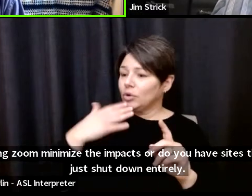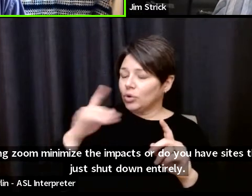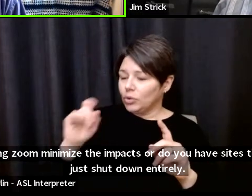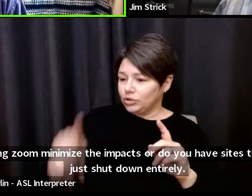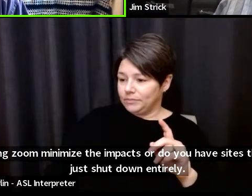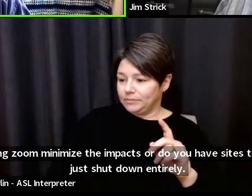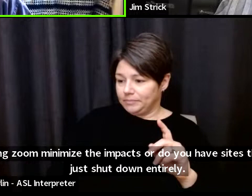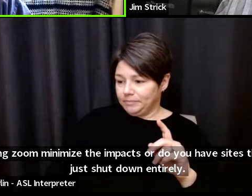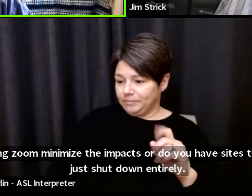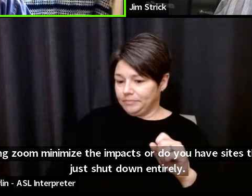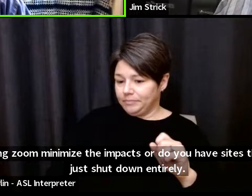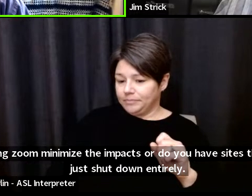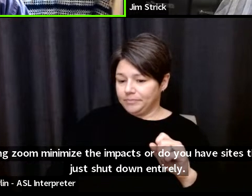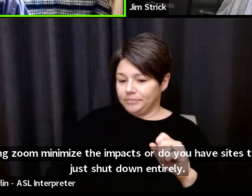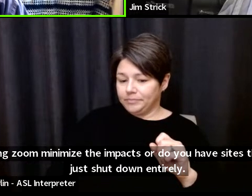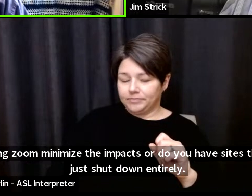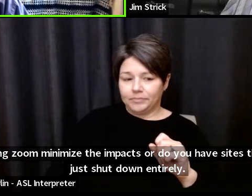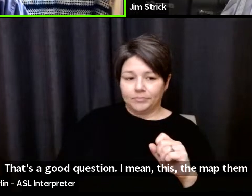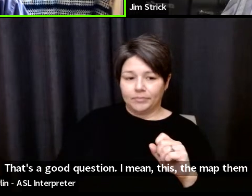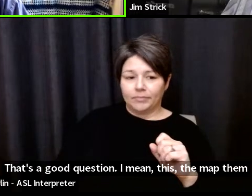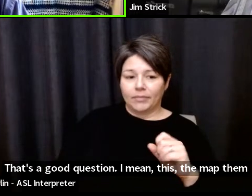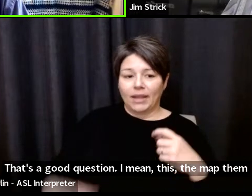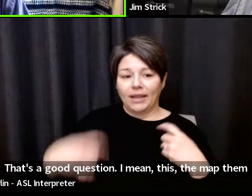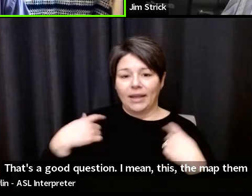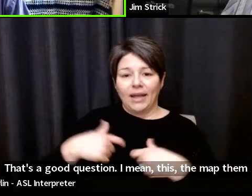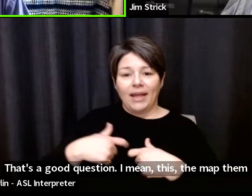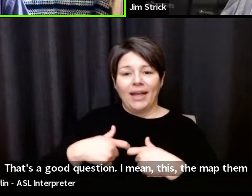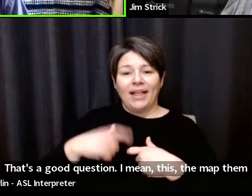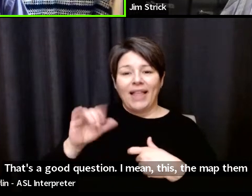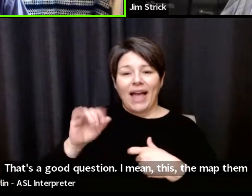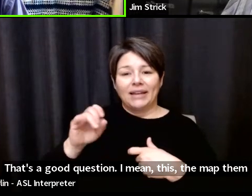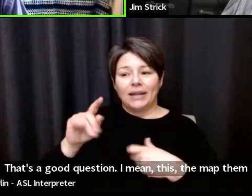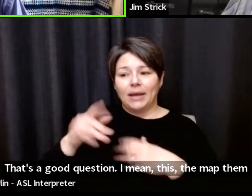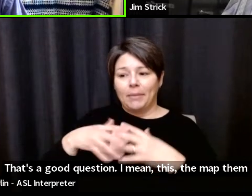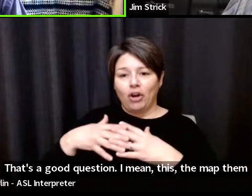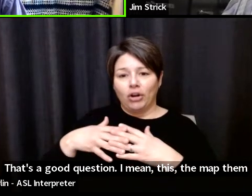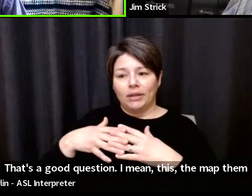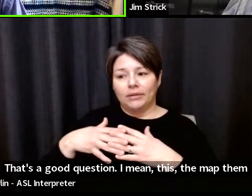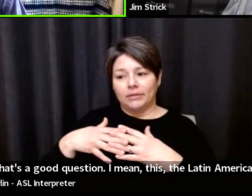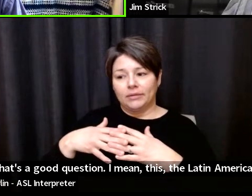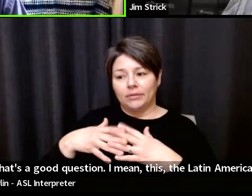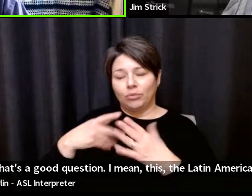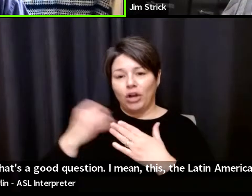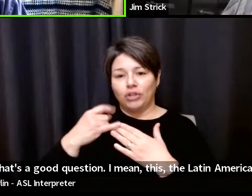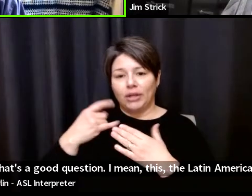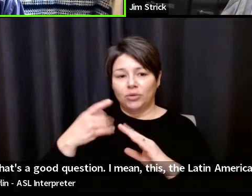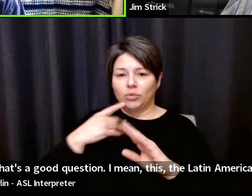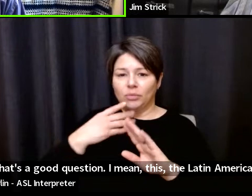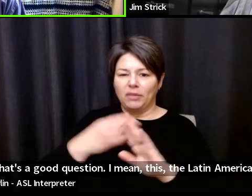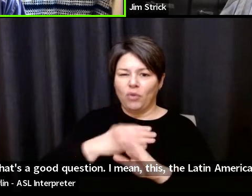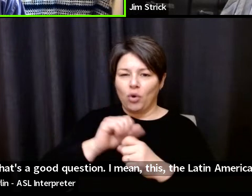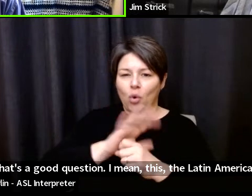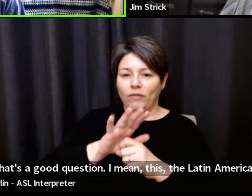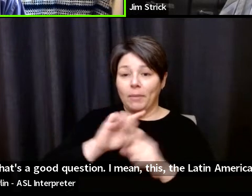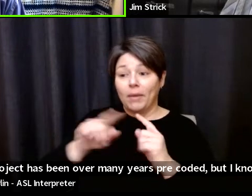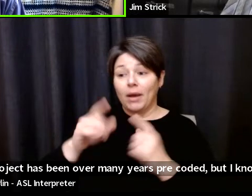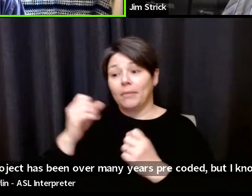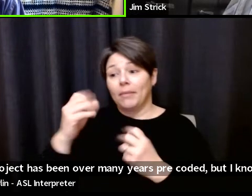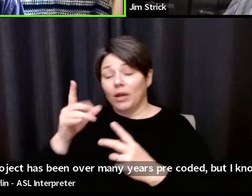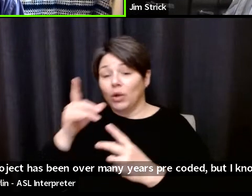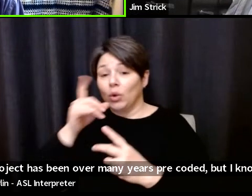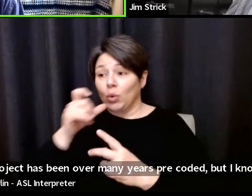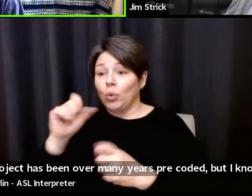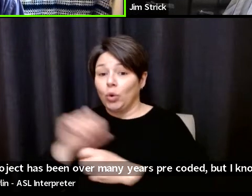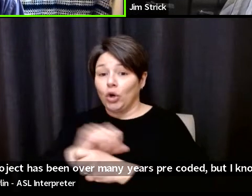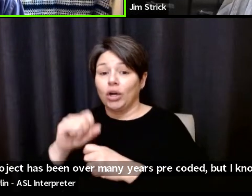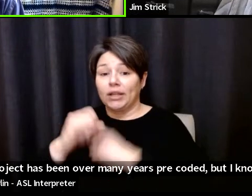mean, the Latin American project had been over many years pre-COVID, but I know for colleagues that have worked internationally, it's been a